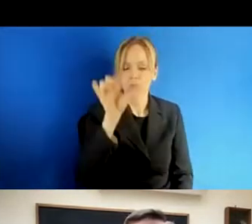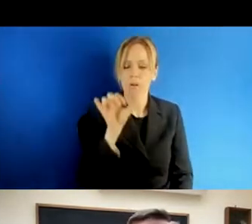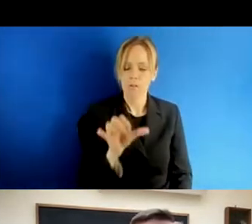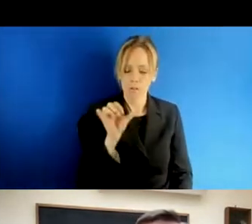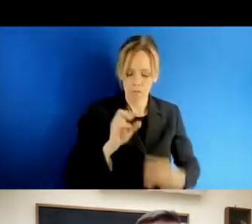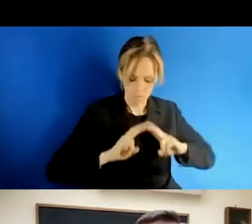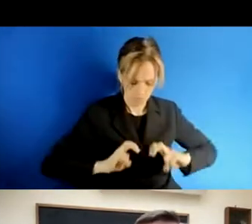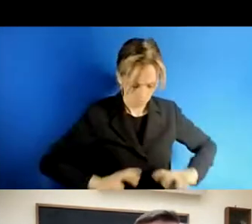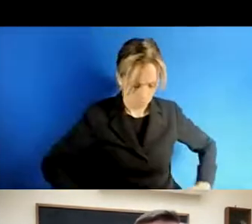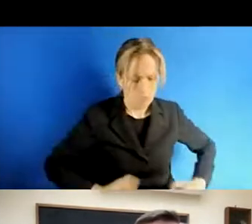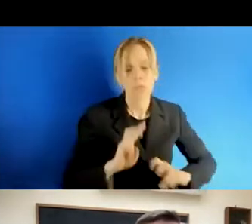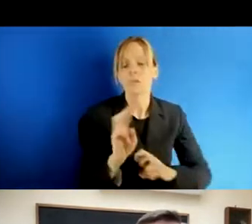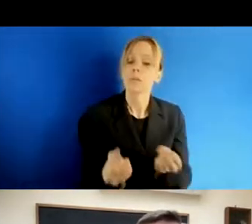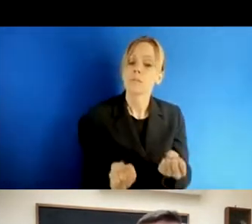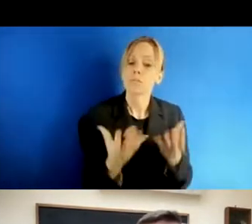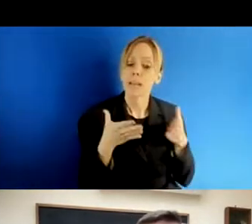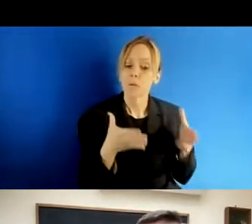many ways the sort of